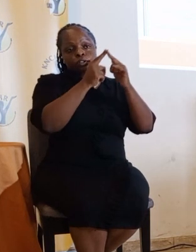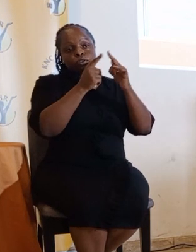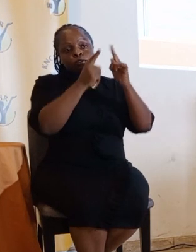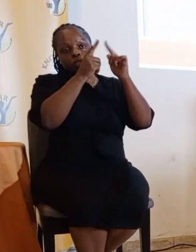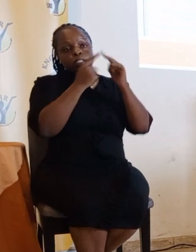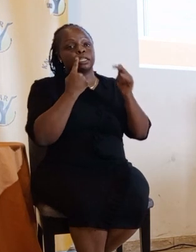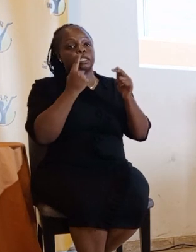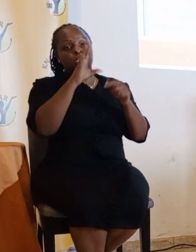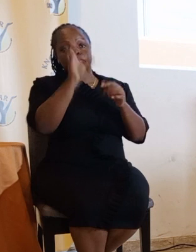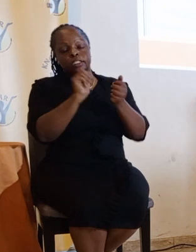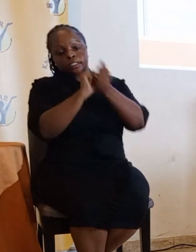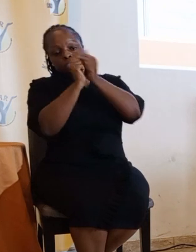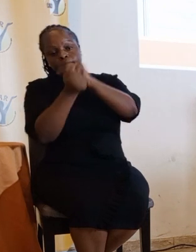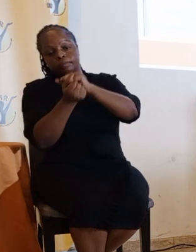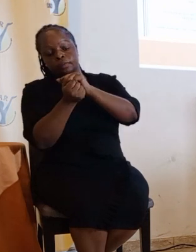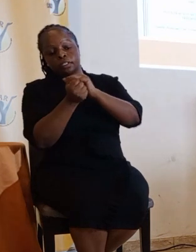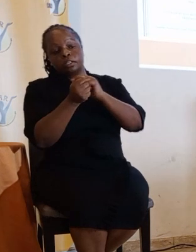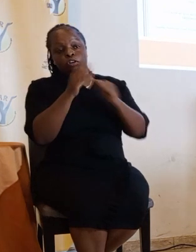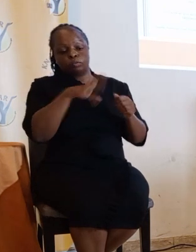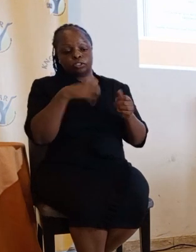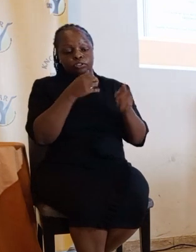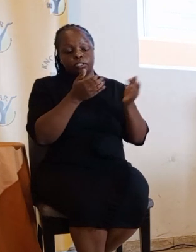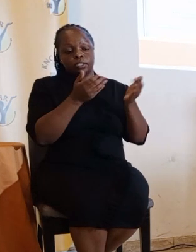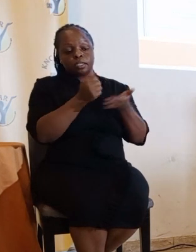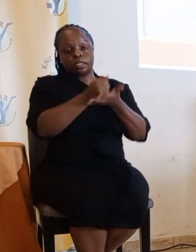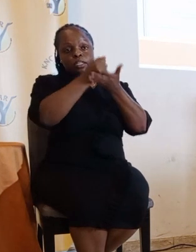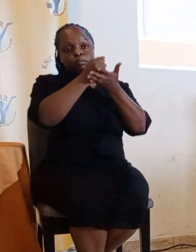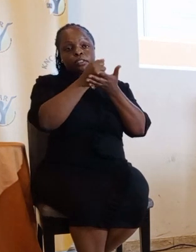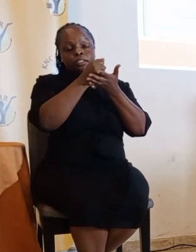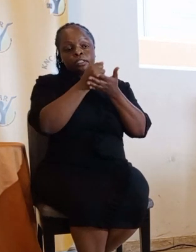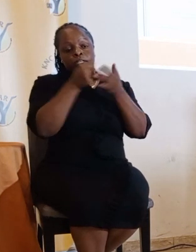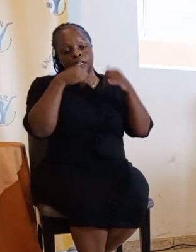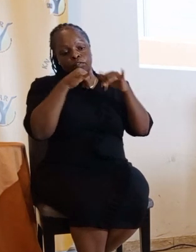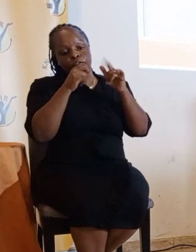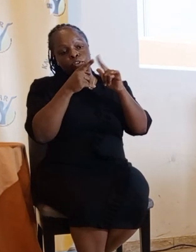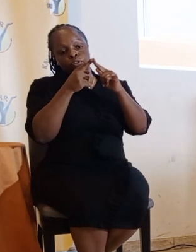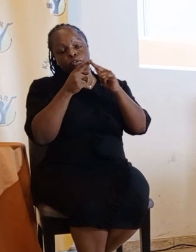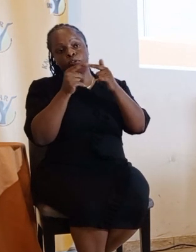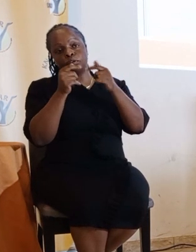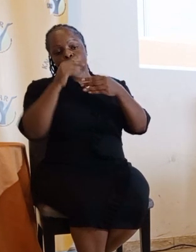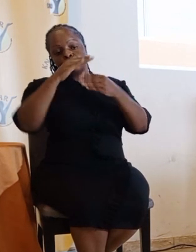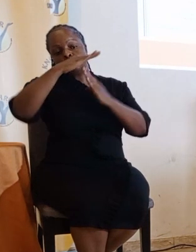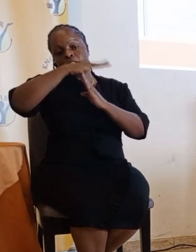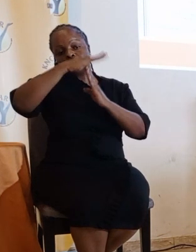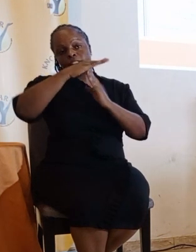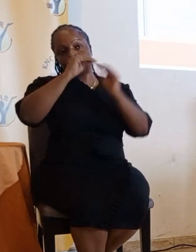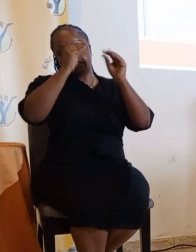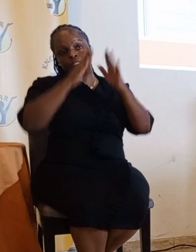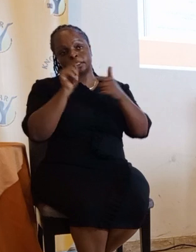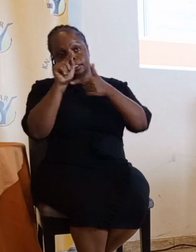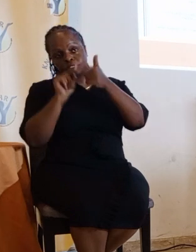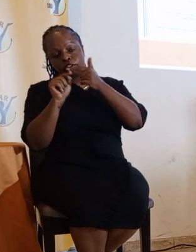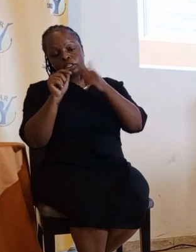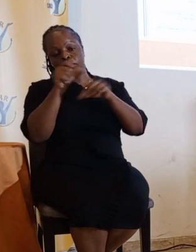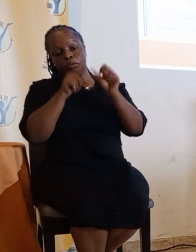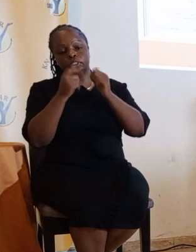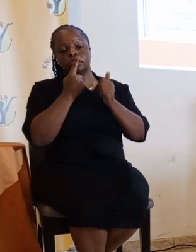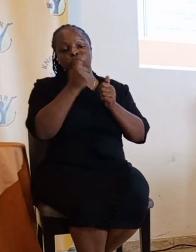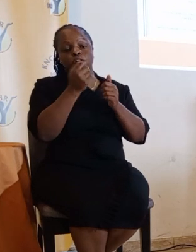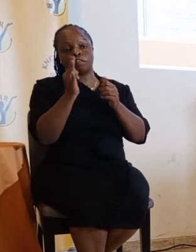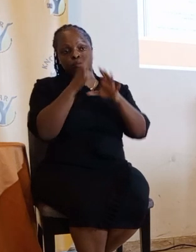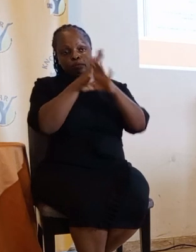The Commission welcomes efforts towards bridging the teacher-student ratio, noting the announcement by the President of the